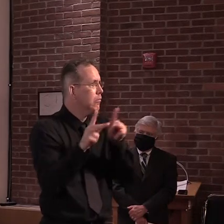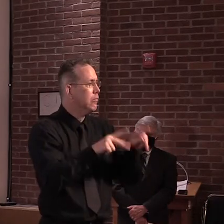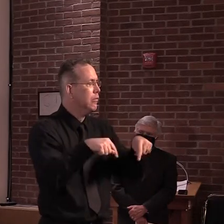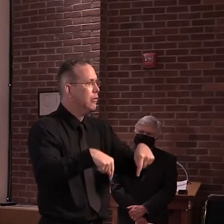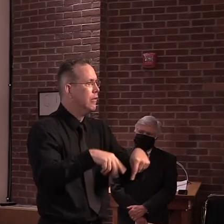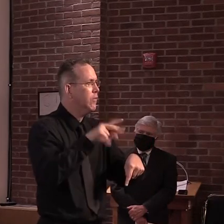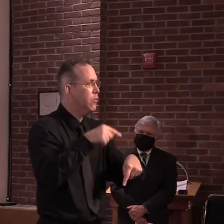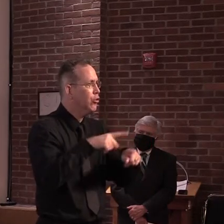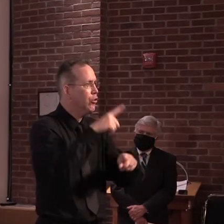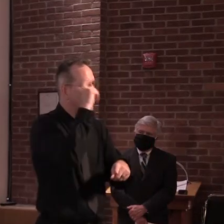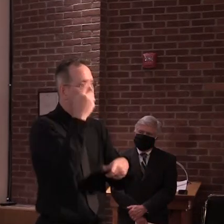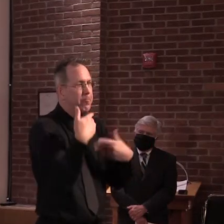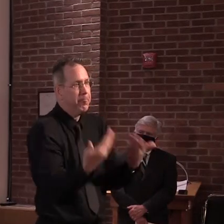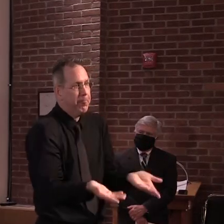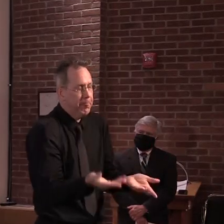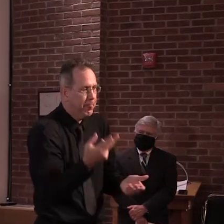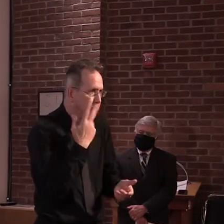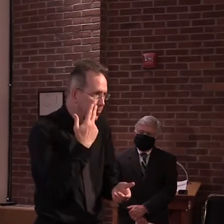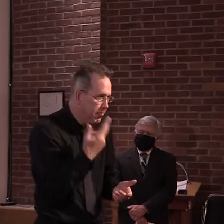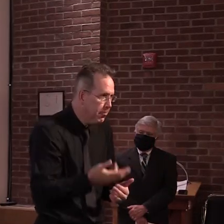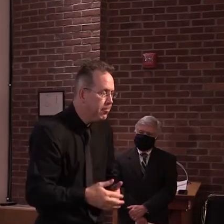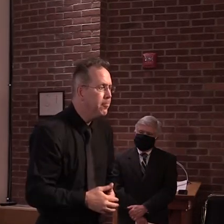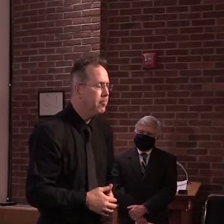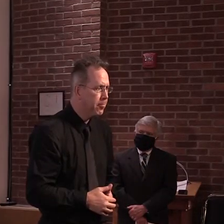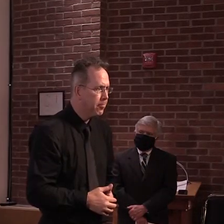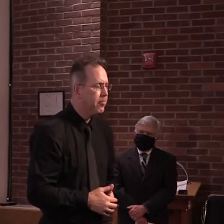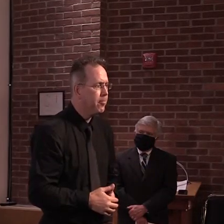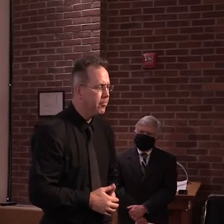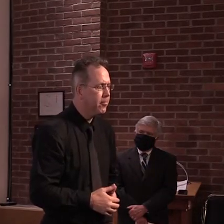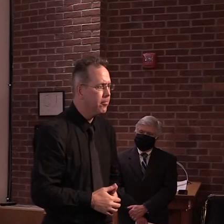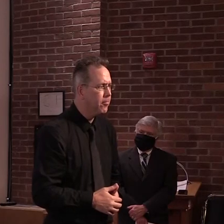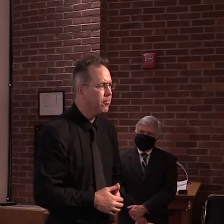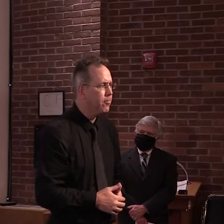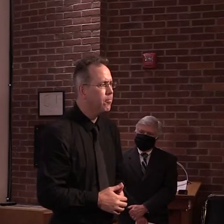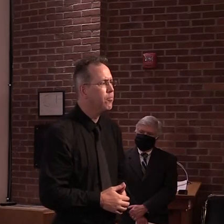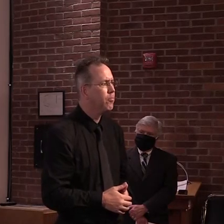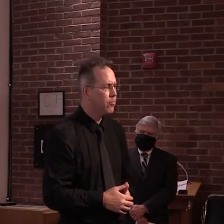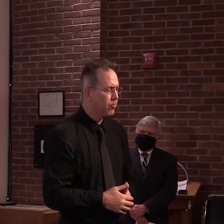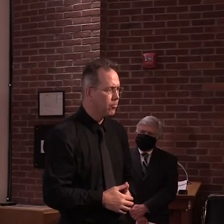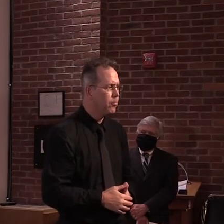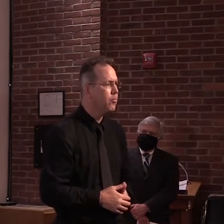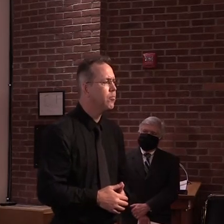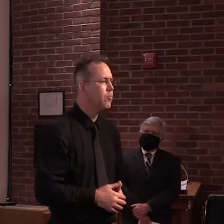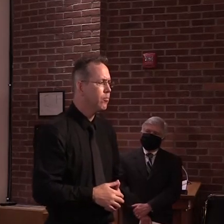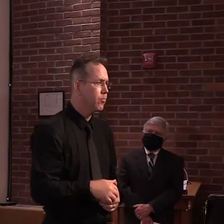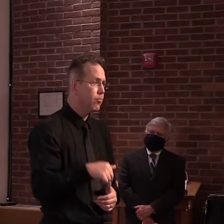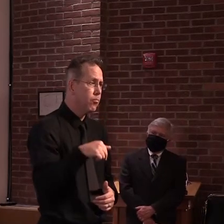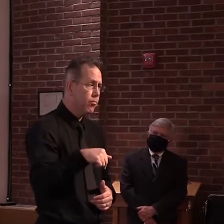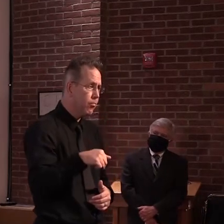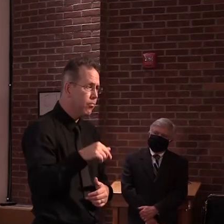thing I'd like you to know that we're doing in Vermont is if you've been identified as a case,